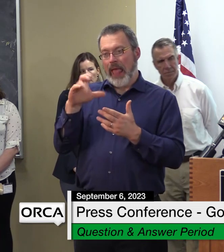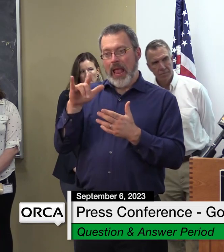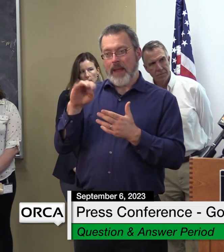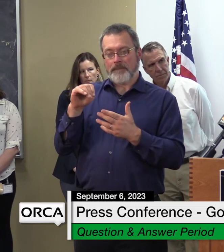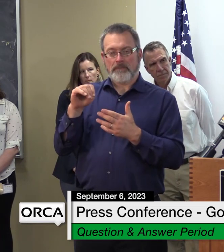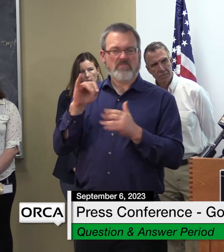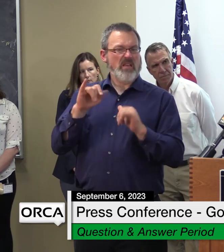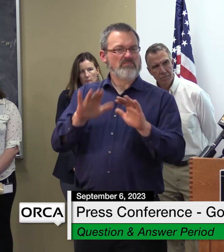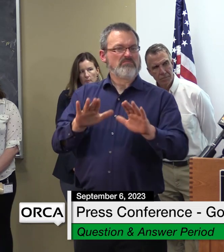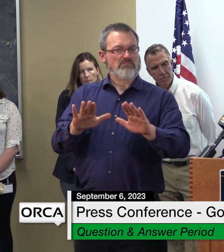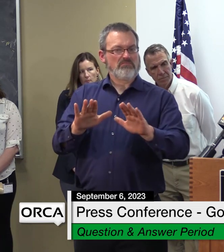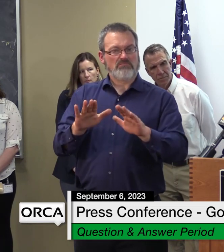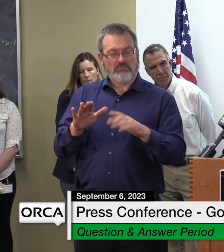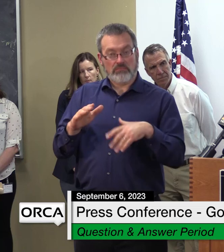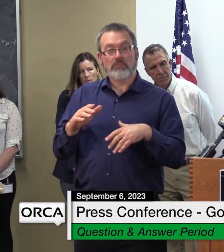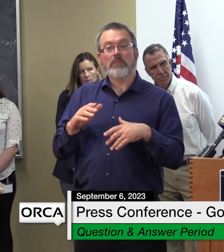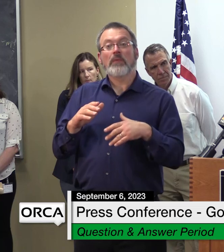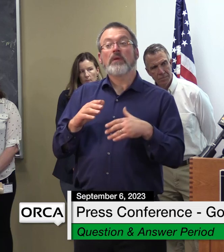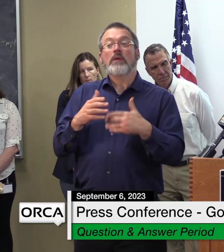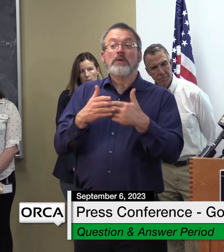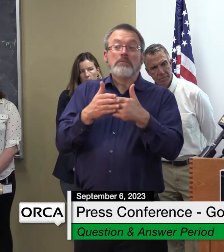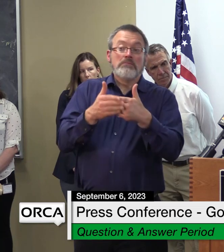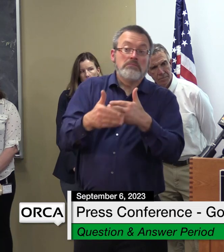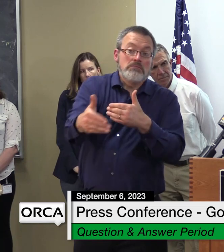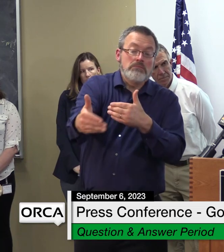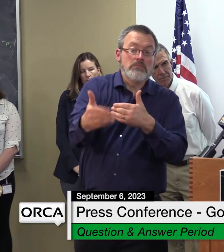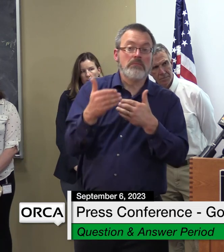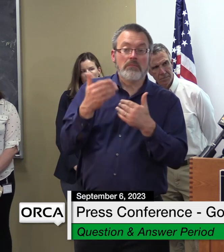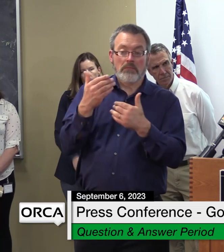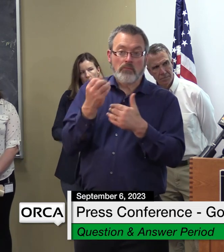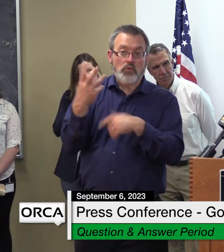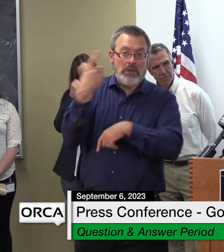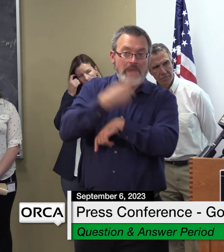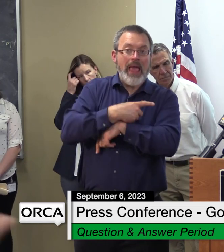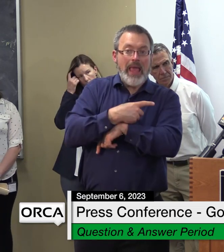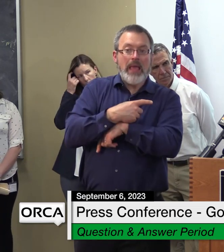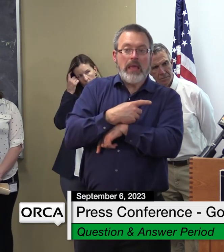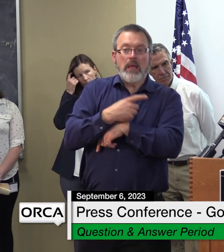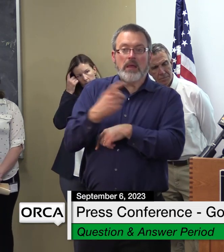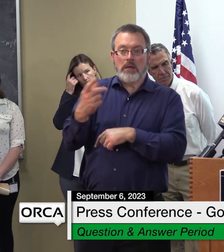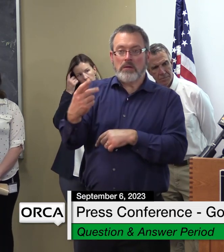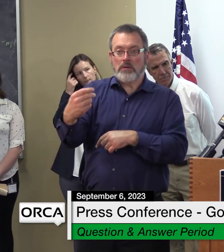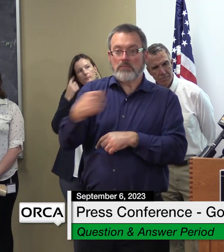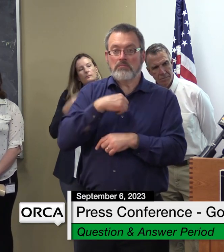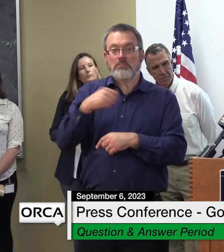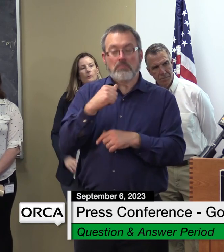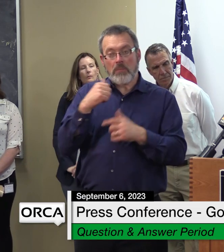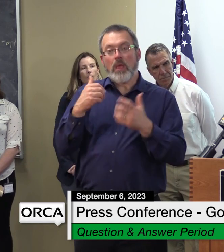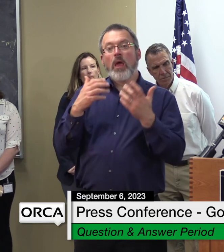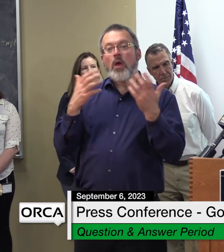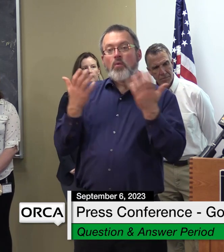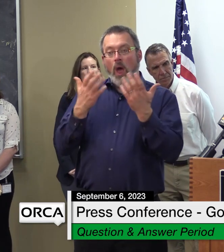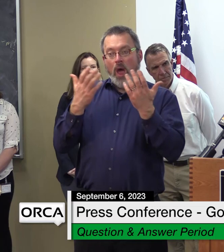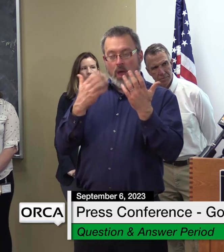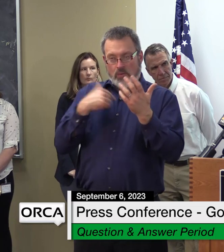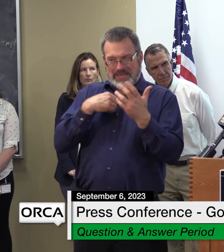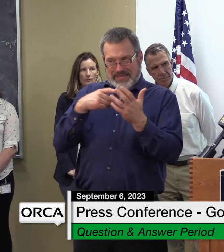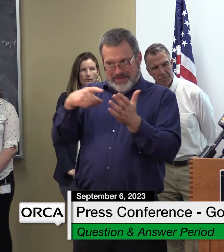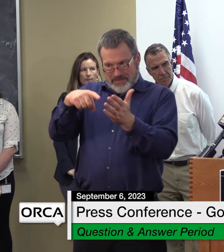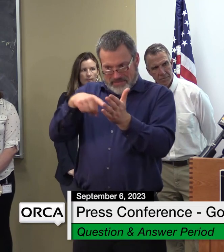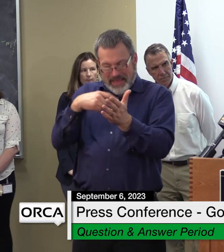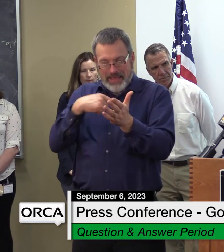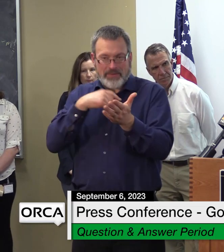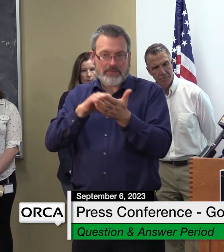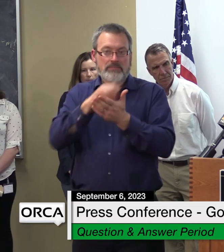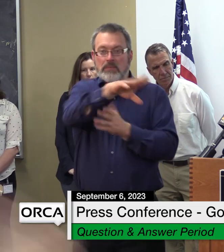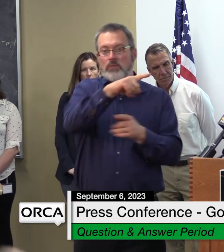day, we can be at a point where we can submit a payment file to the bank and the bank can begin